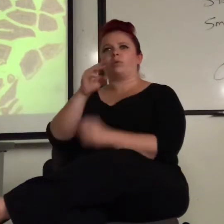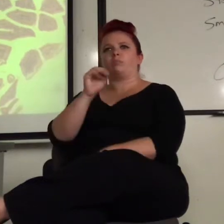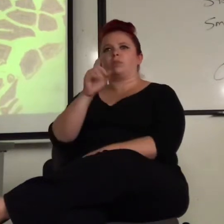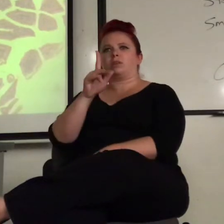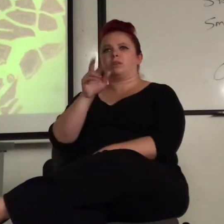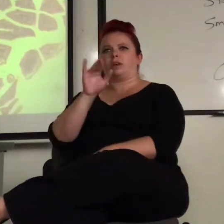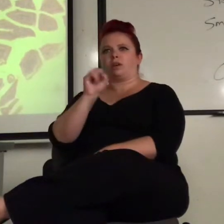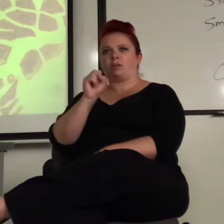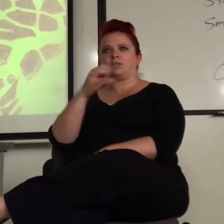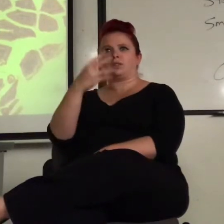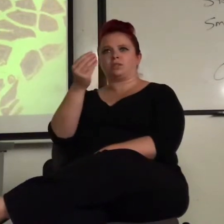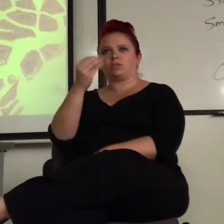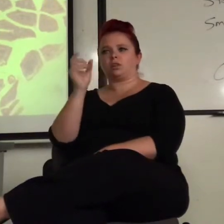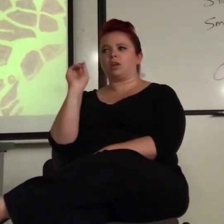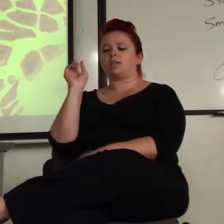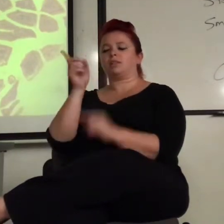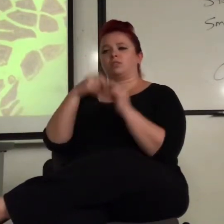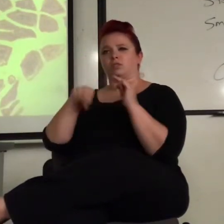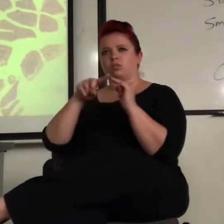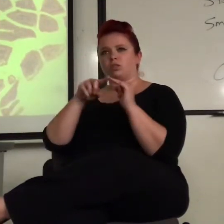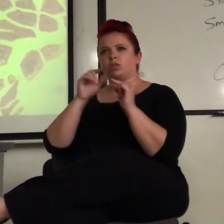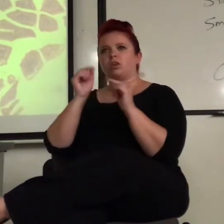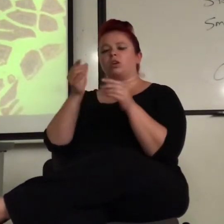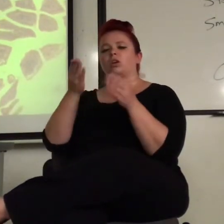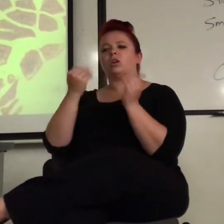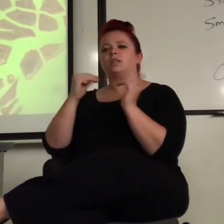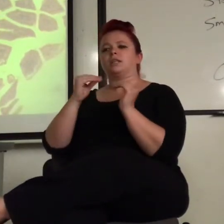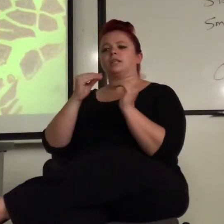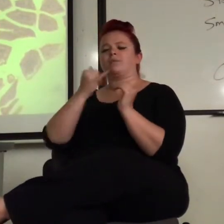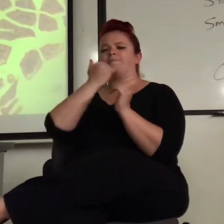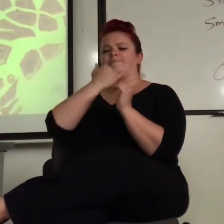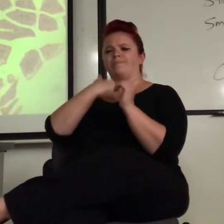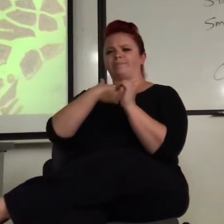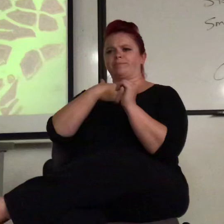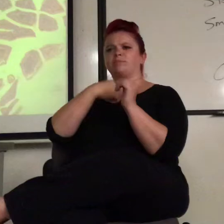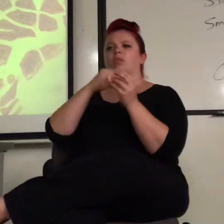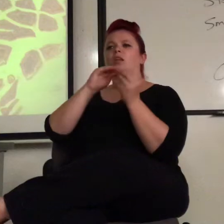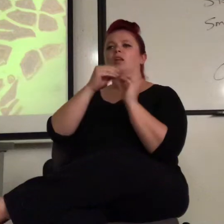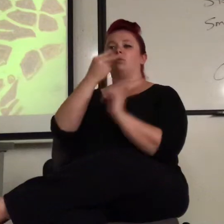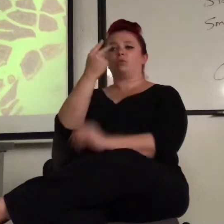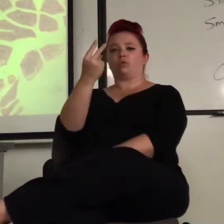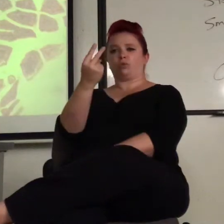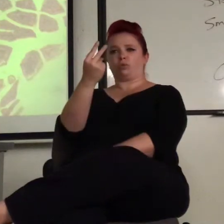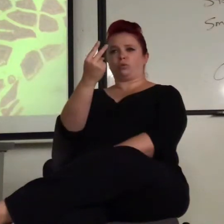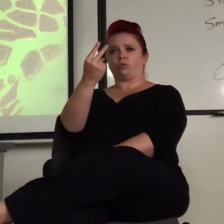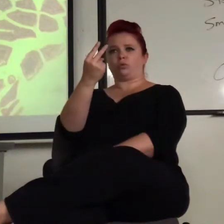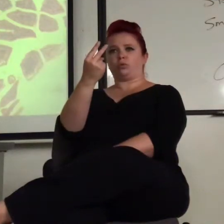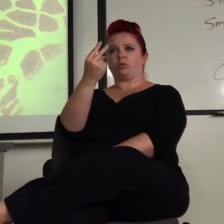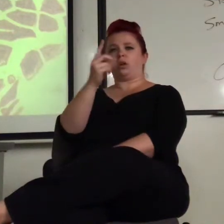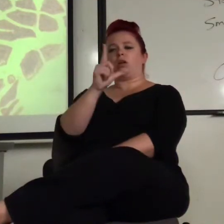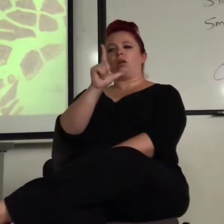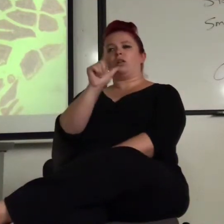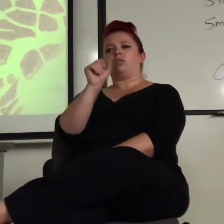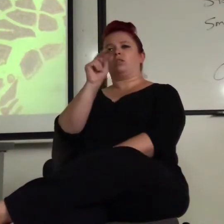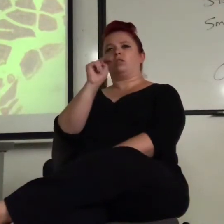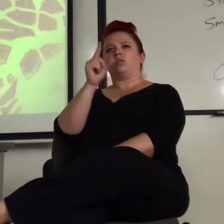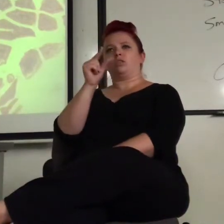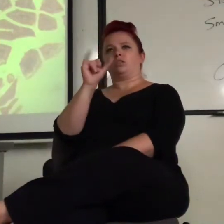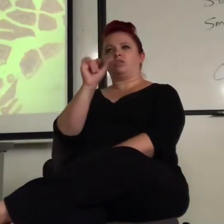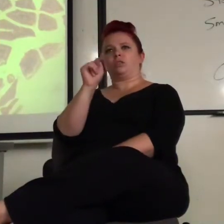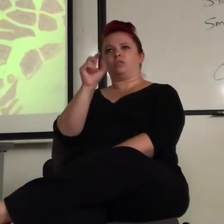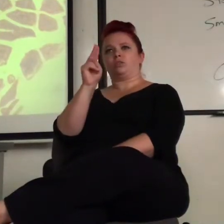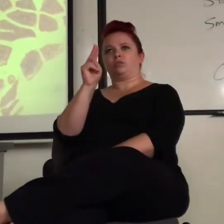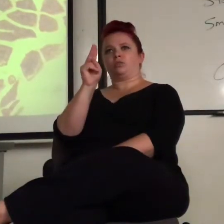That's the circular. That's the. I'm sorry, I got it wrong. Number 2 is longitudinal. Number 3